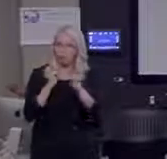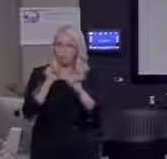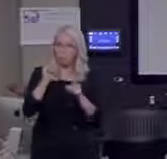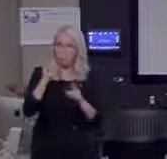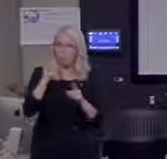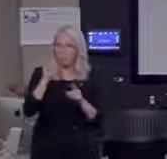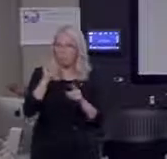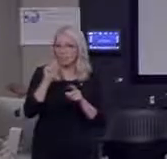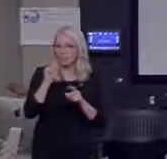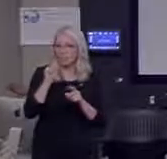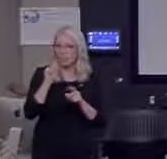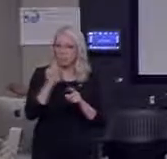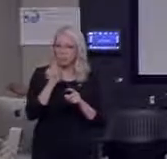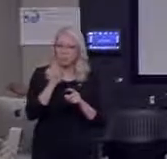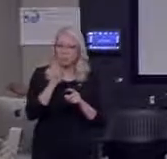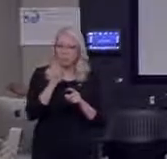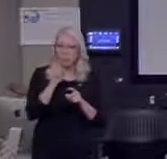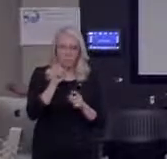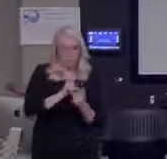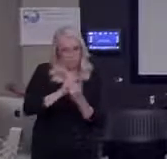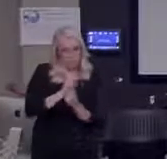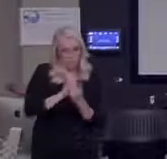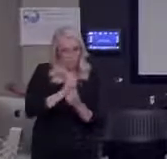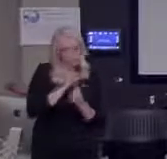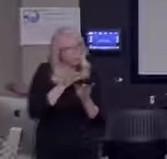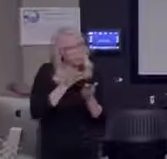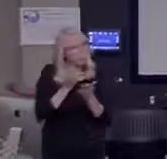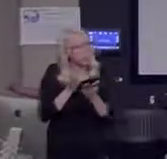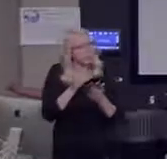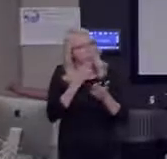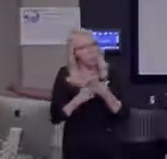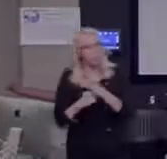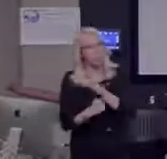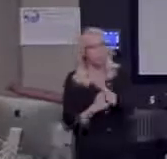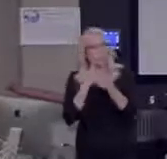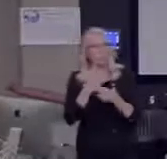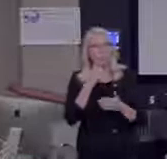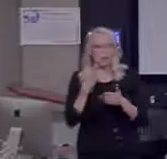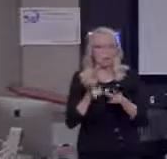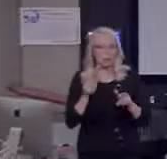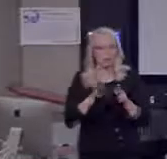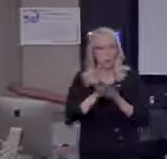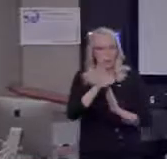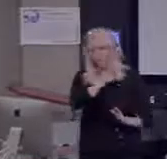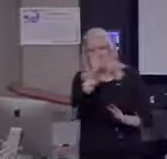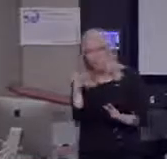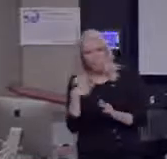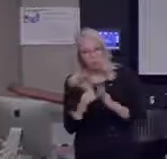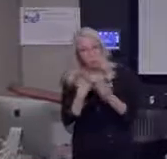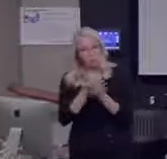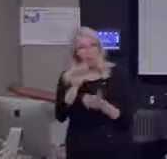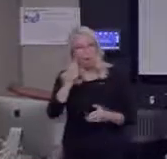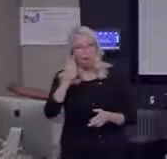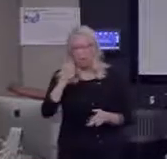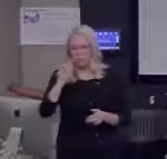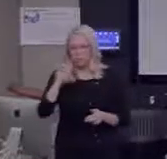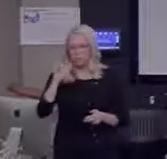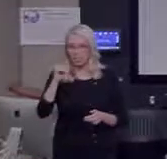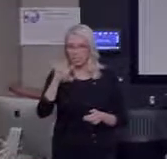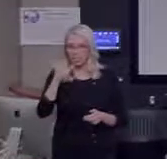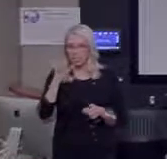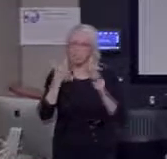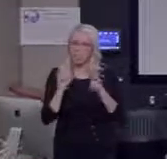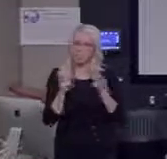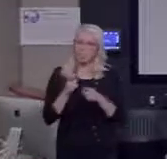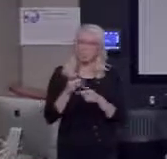in vivo really serve as the basis for later better language development, and we also showed you that contingency can work over Skype, even though it's